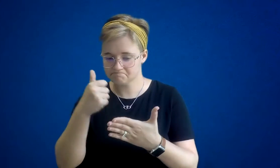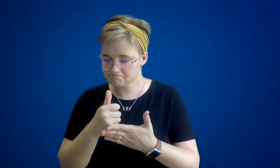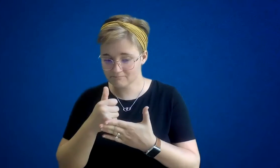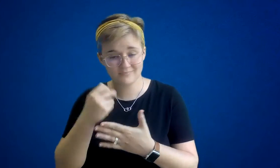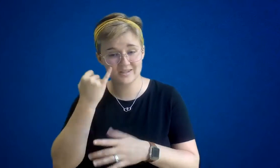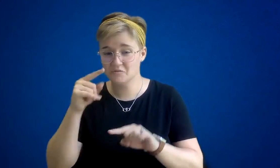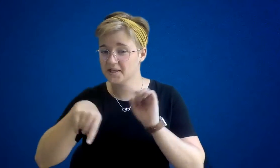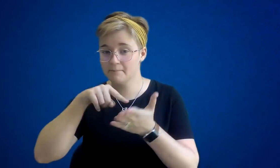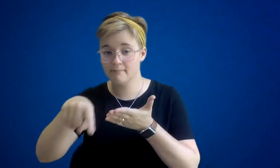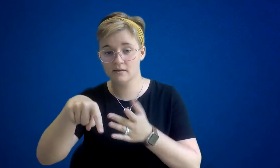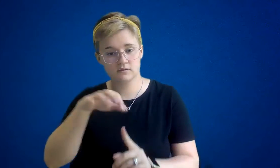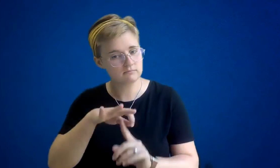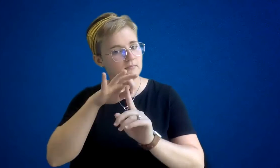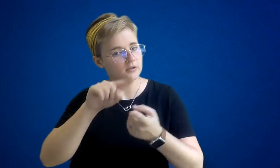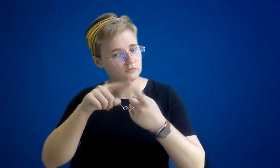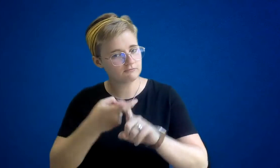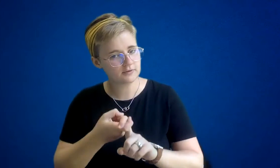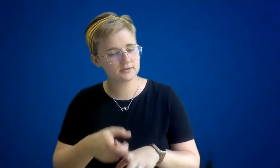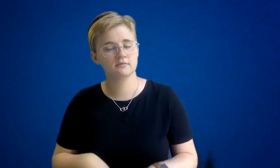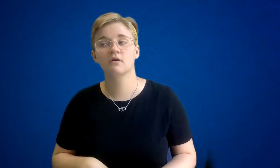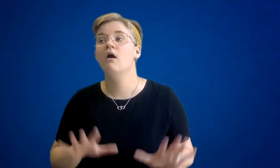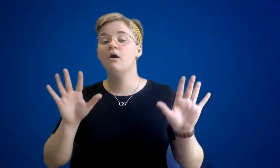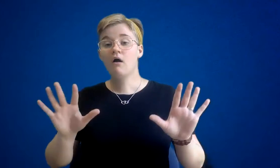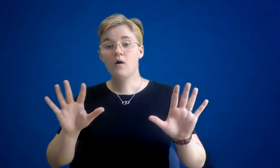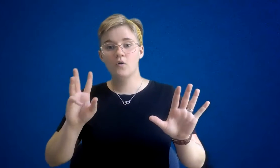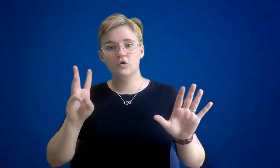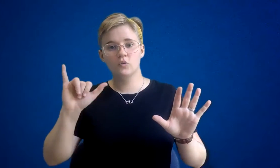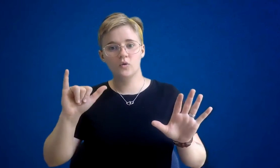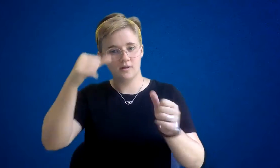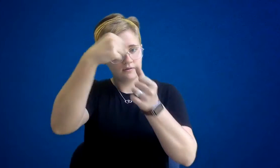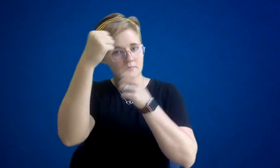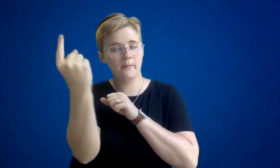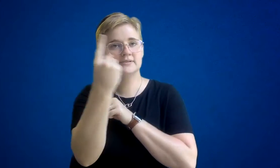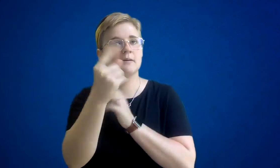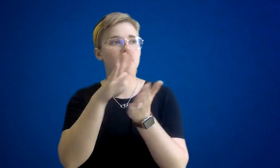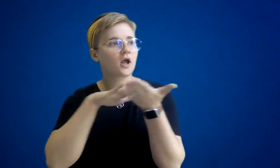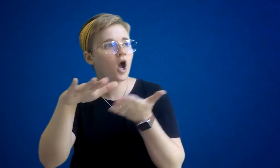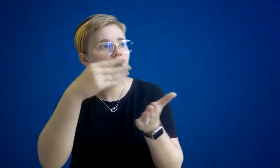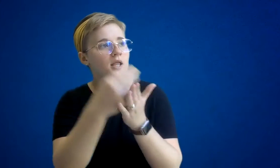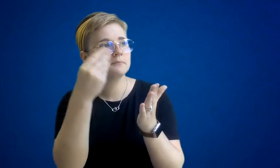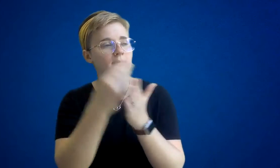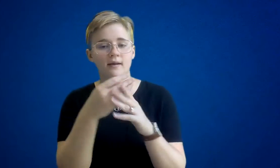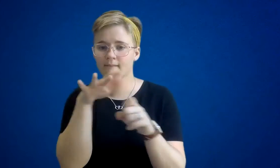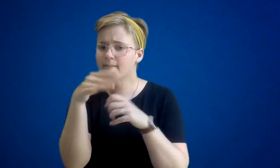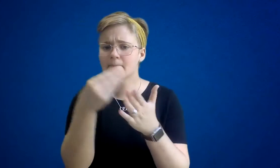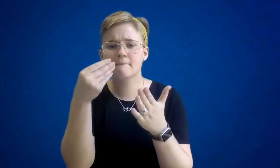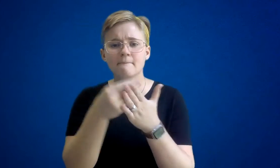remembered something. His college money. He had enough to rent a horse, pay for help, everything. He